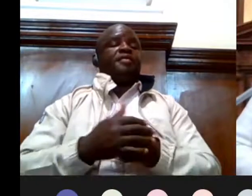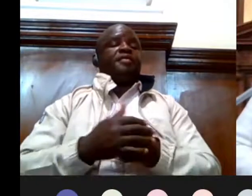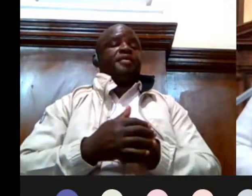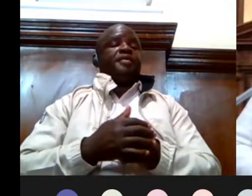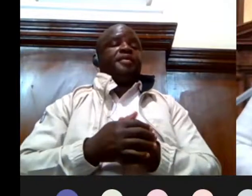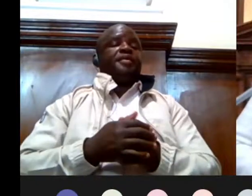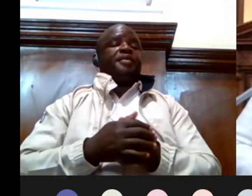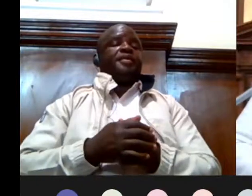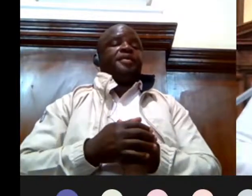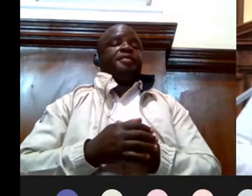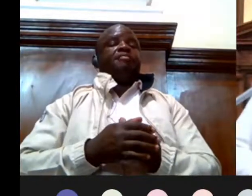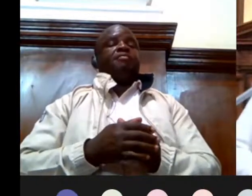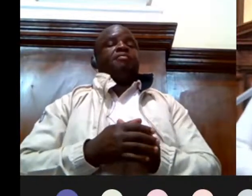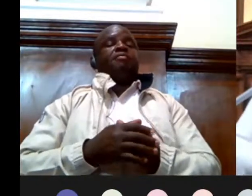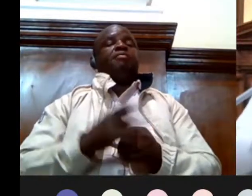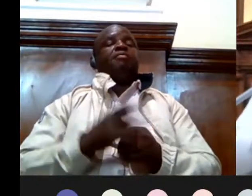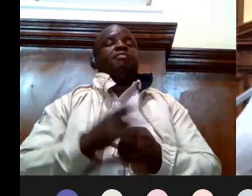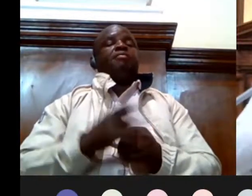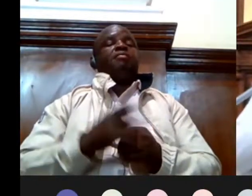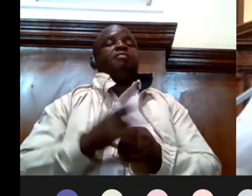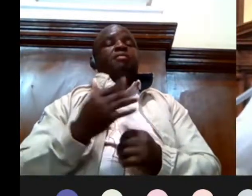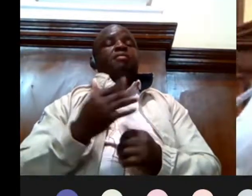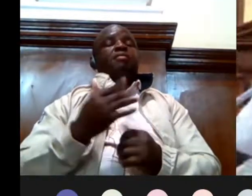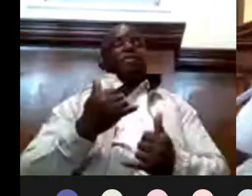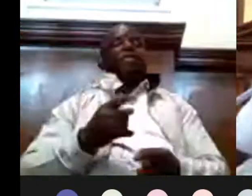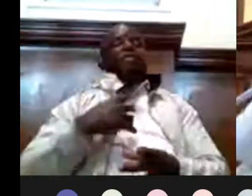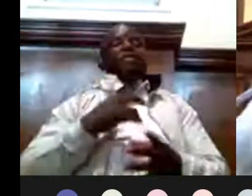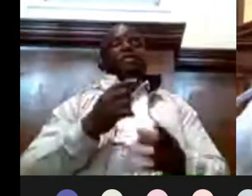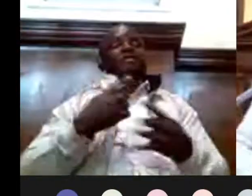tolele black skin and white mask.